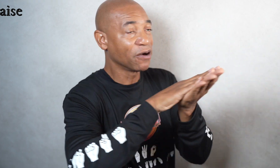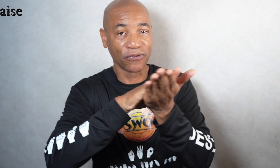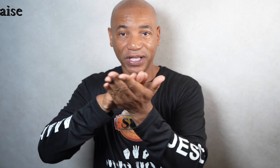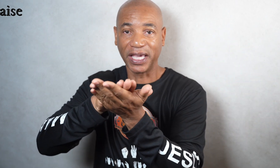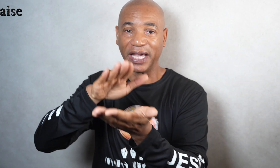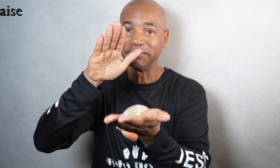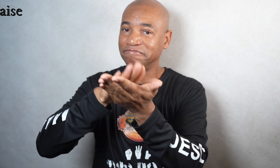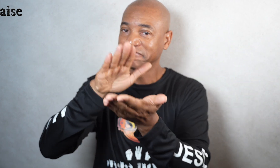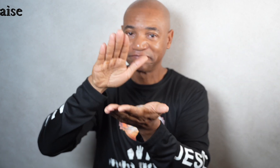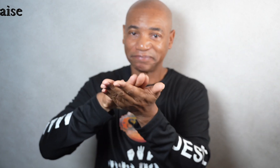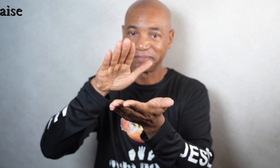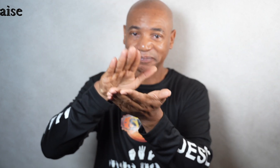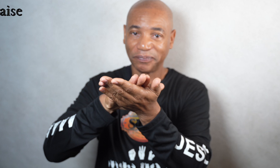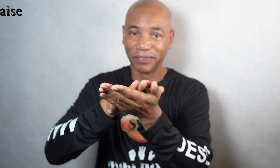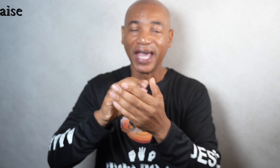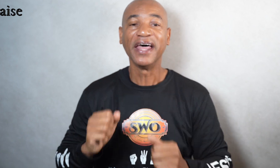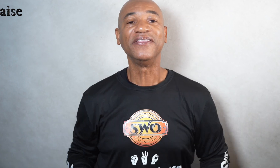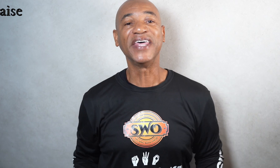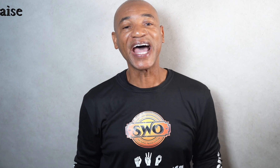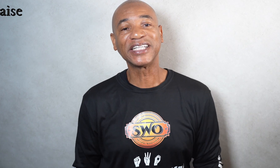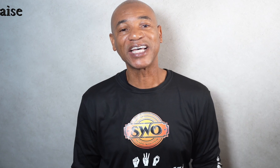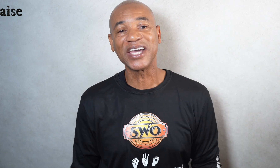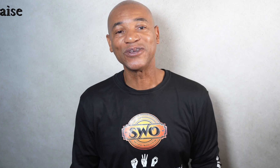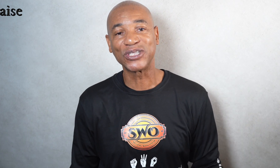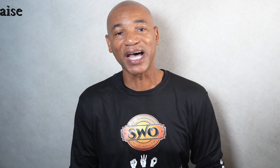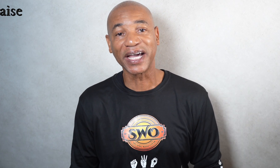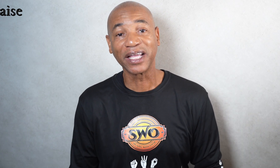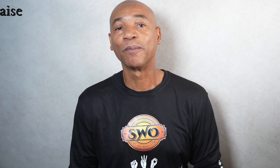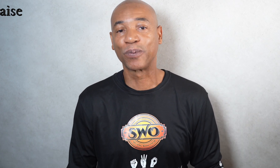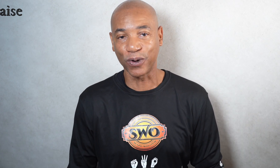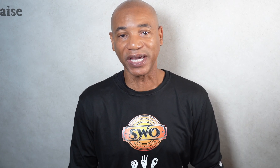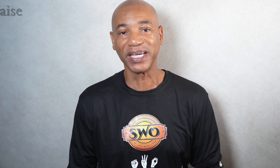front again. That is how you sign praise.